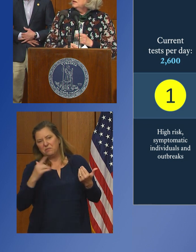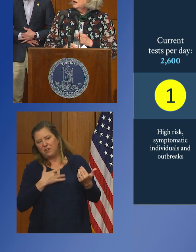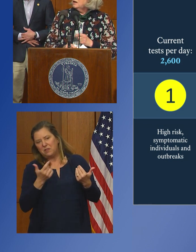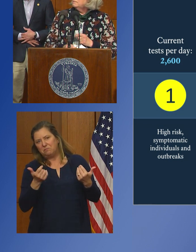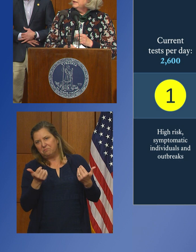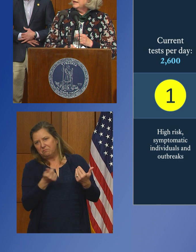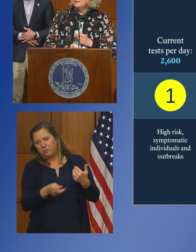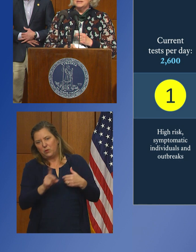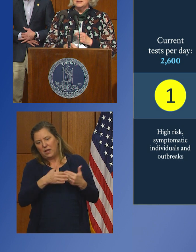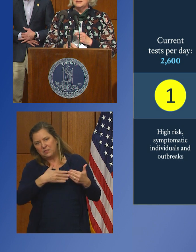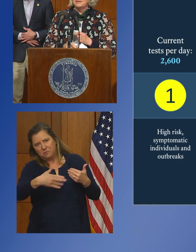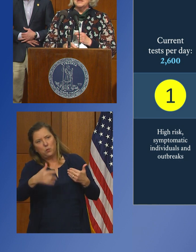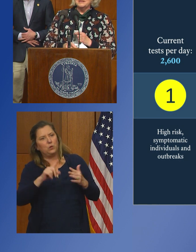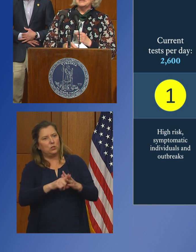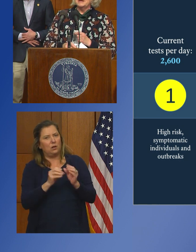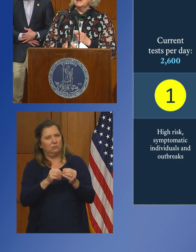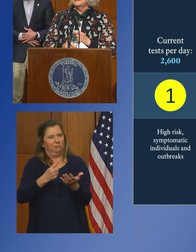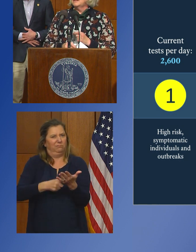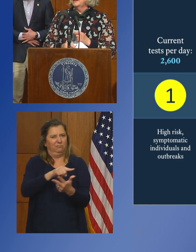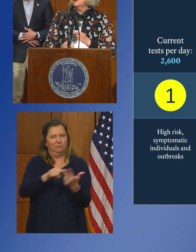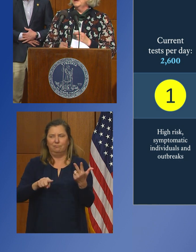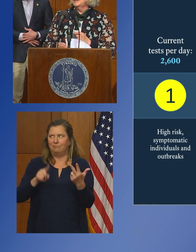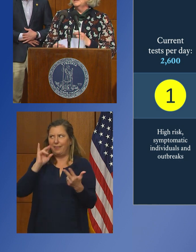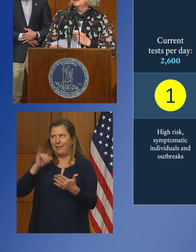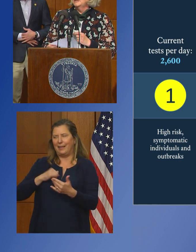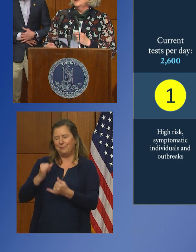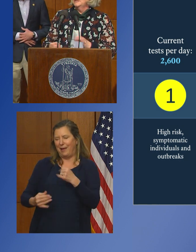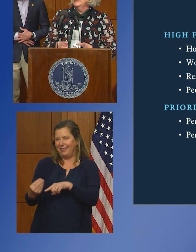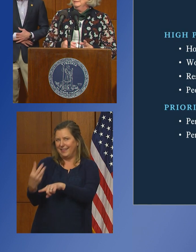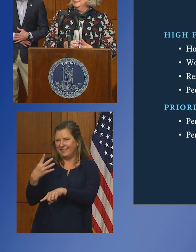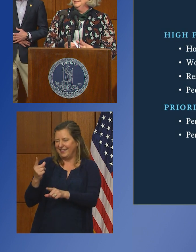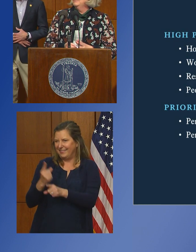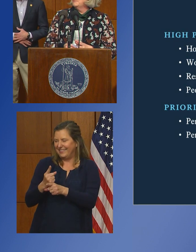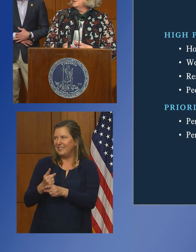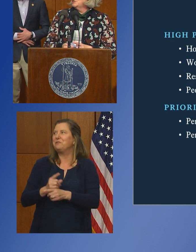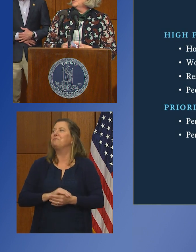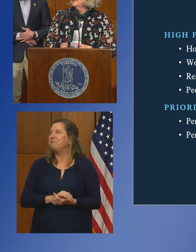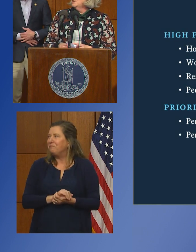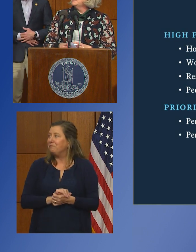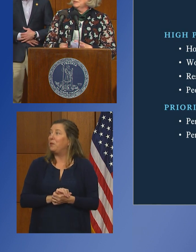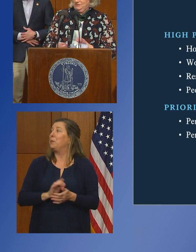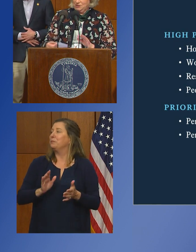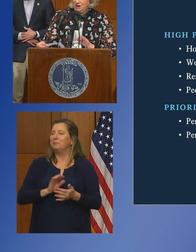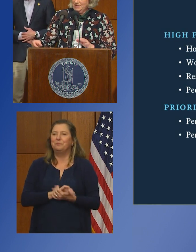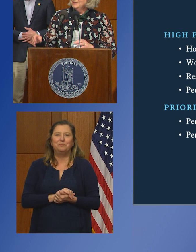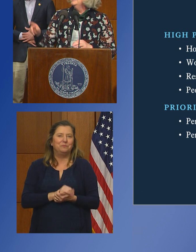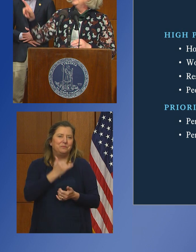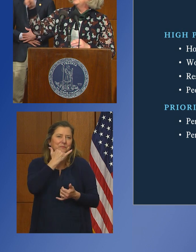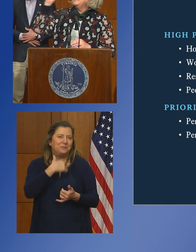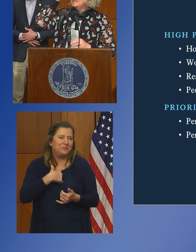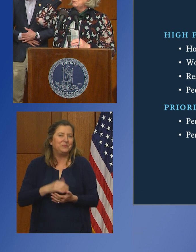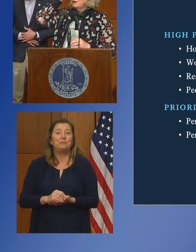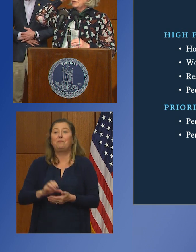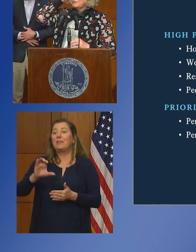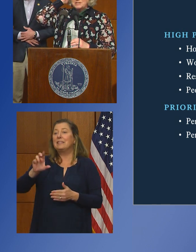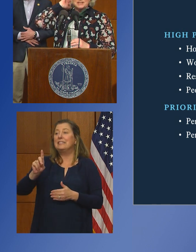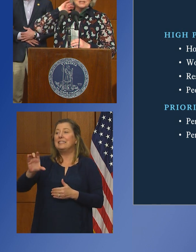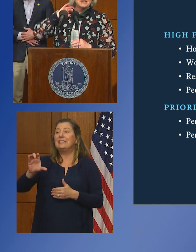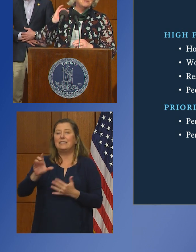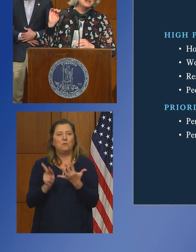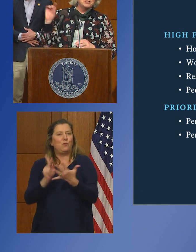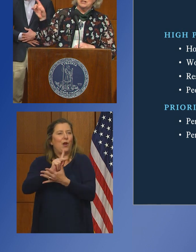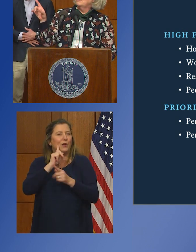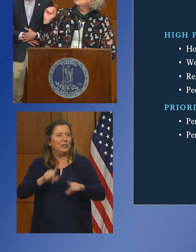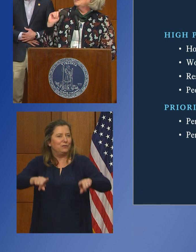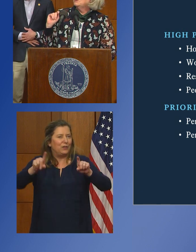days. And I think that's my last slide, correct? I want to make sure. Oops, sorry. The CDC priorities for